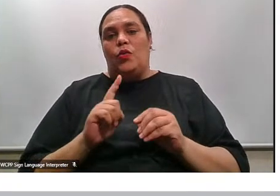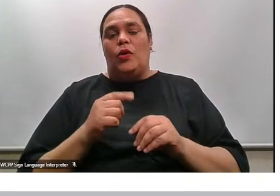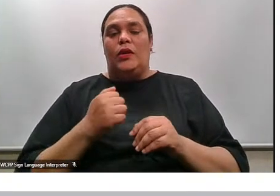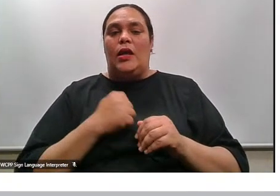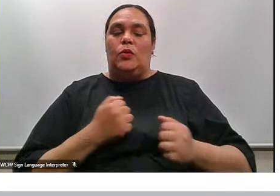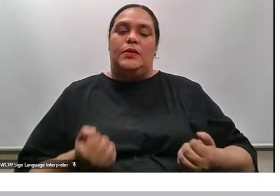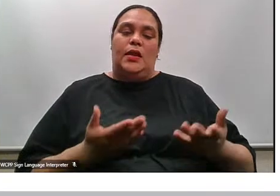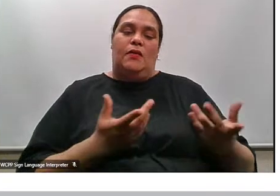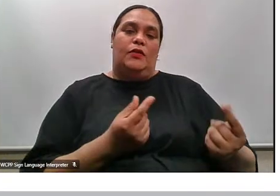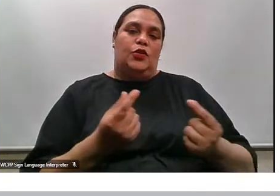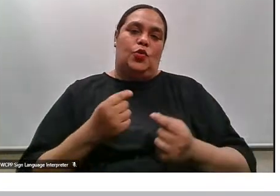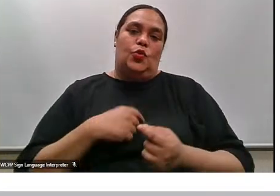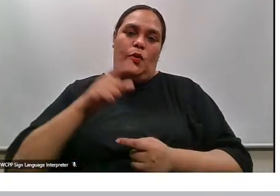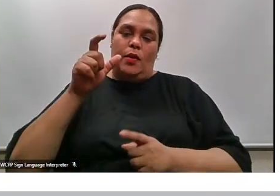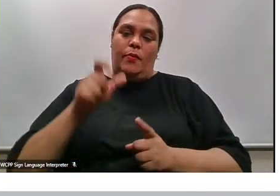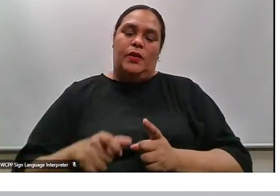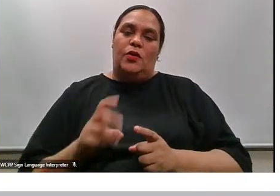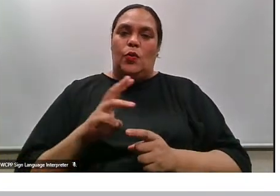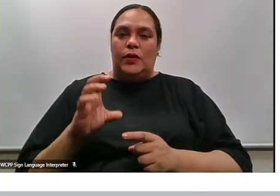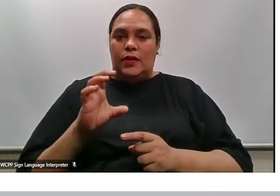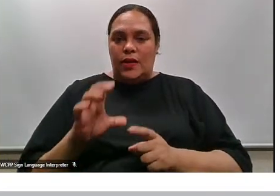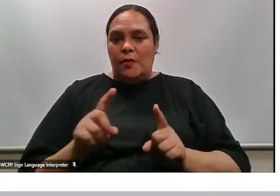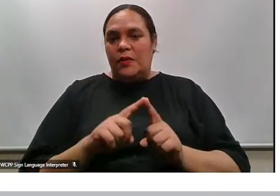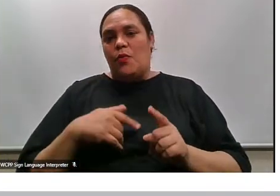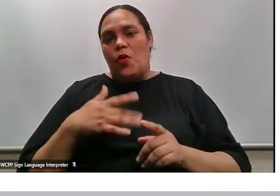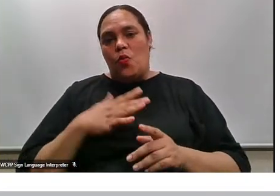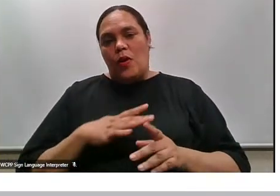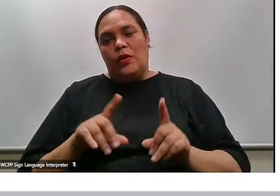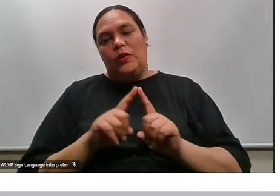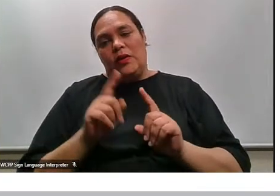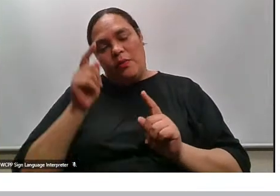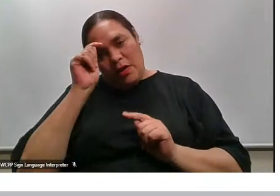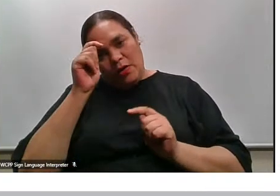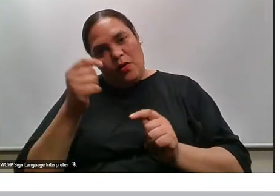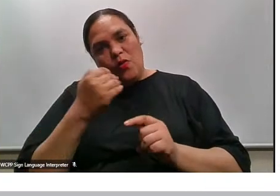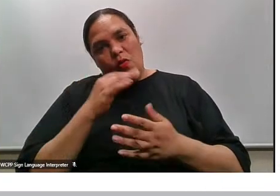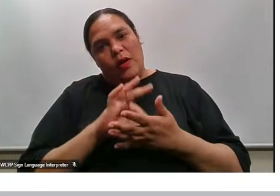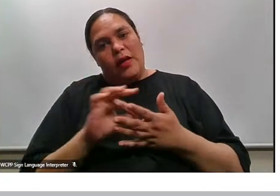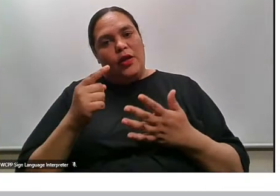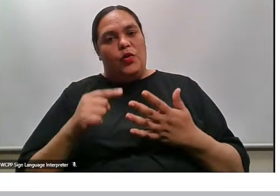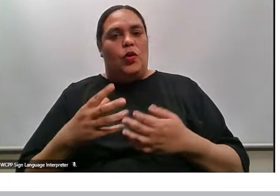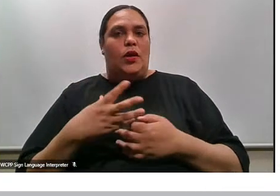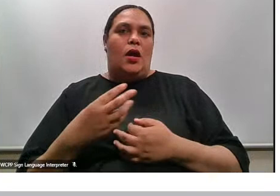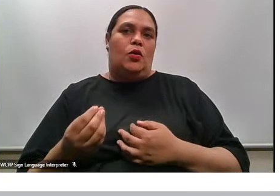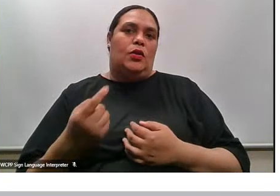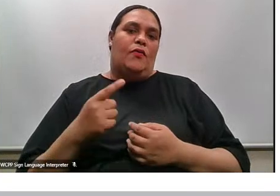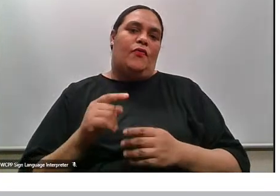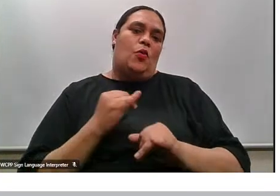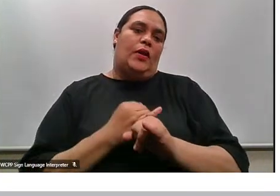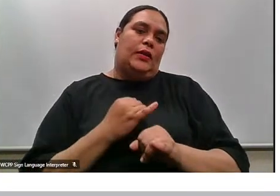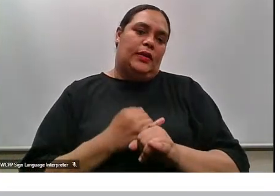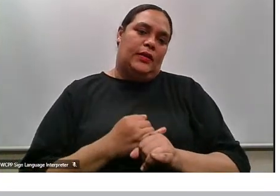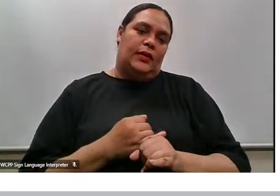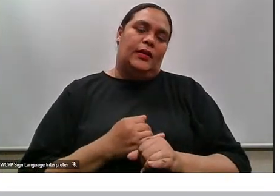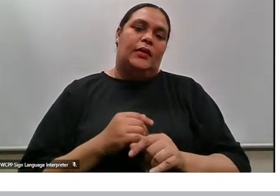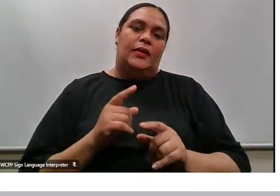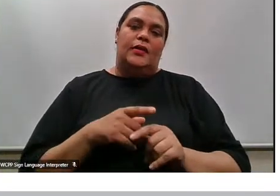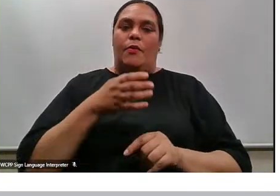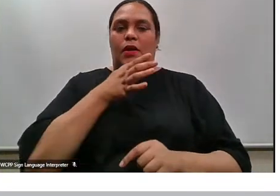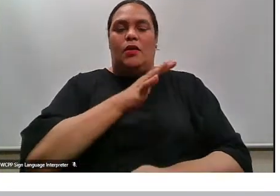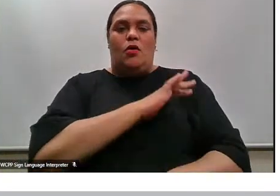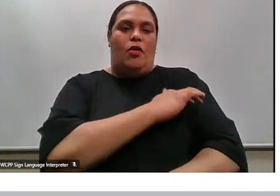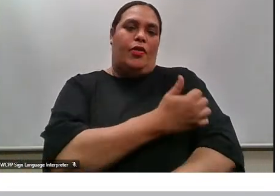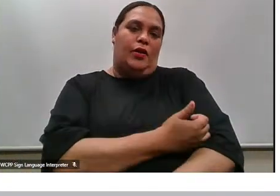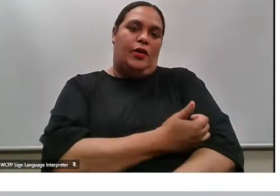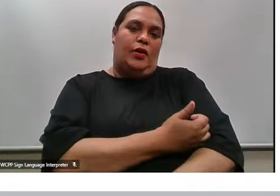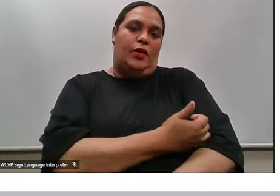service delivery to the persons of the Western Cape. And we'd like to also acknowledge the clean audit outcome of the entity, the Liquor Authority.